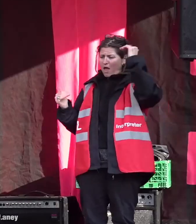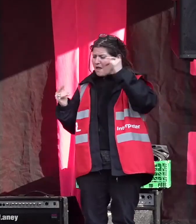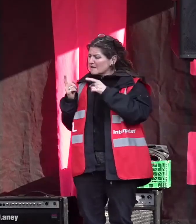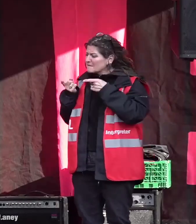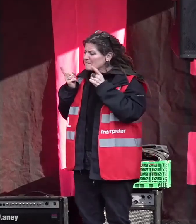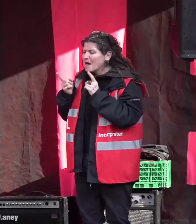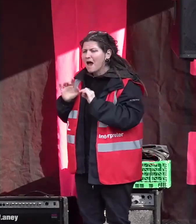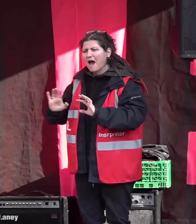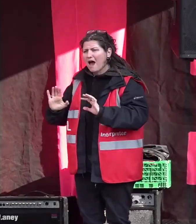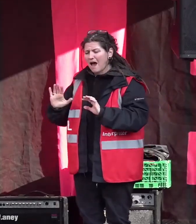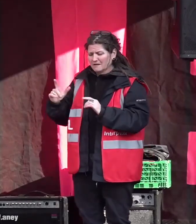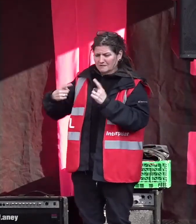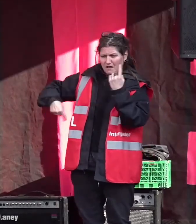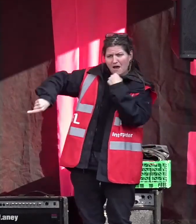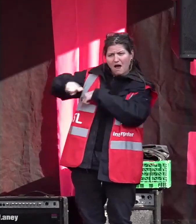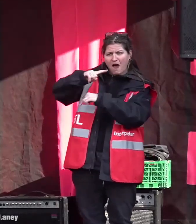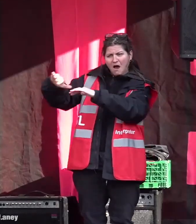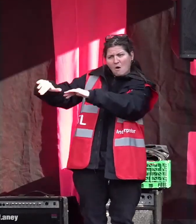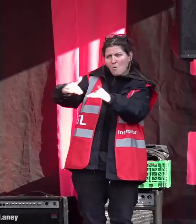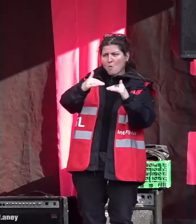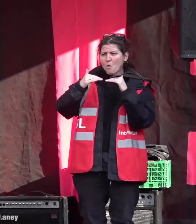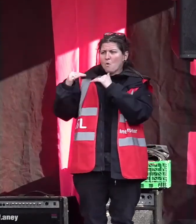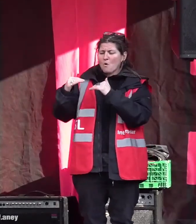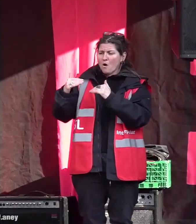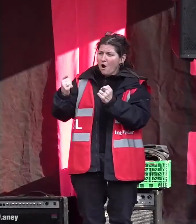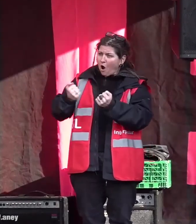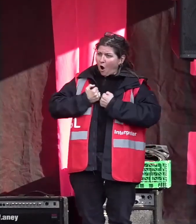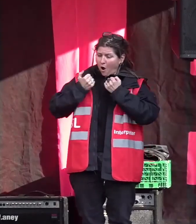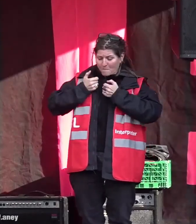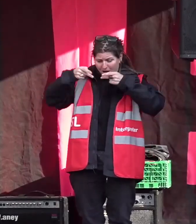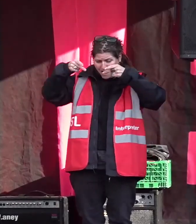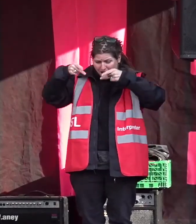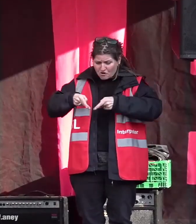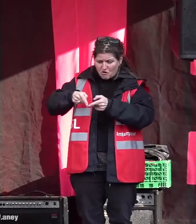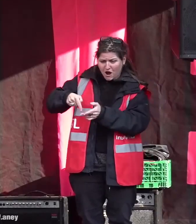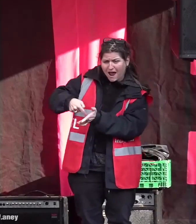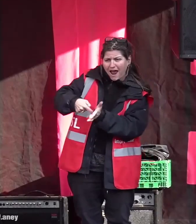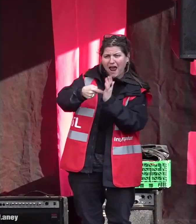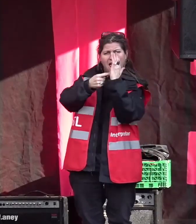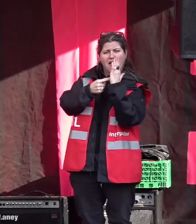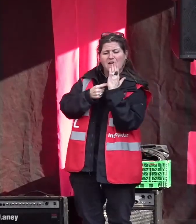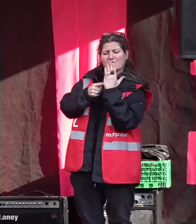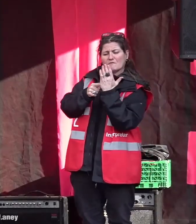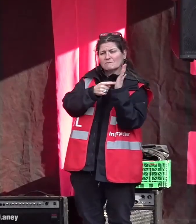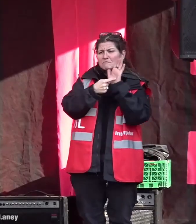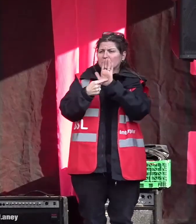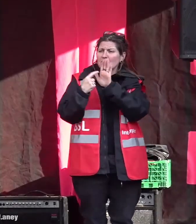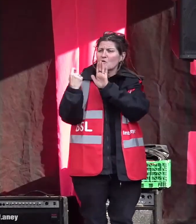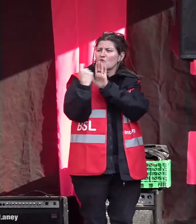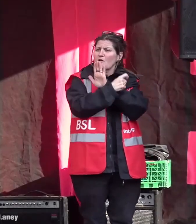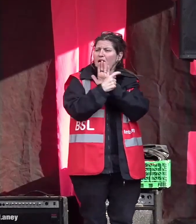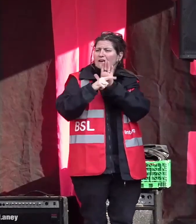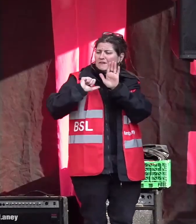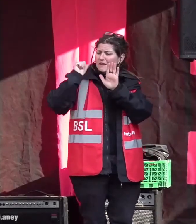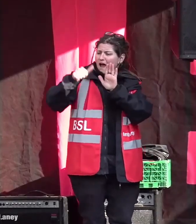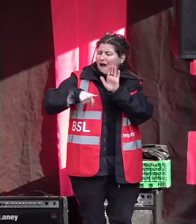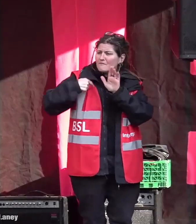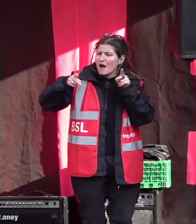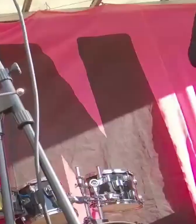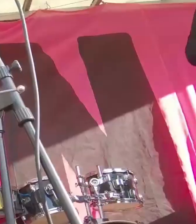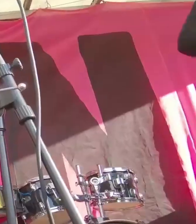I am no one's master. On my grave, they will write this after I am